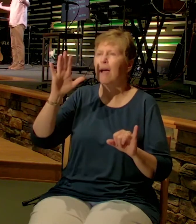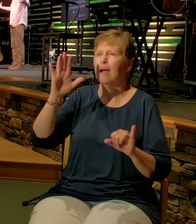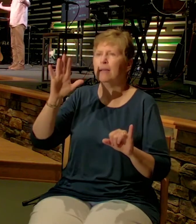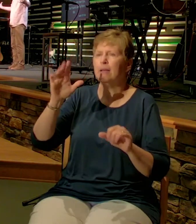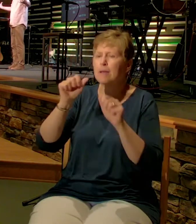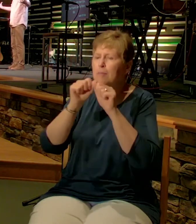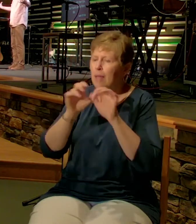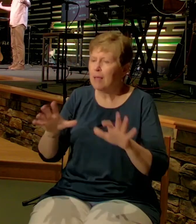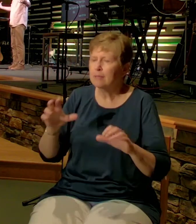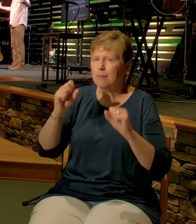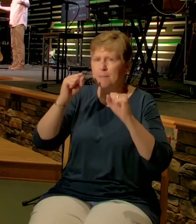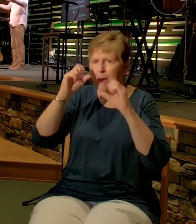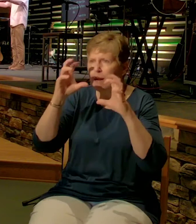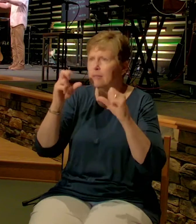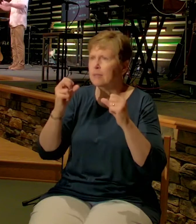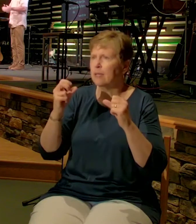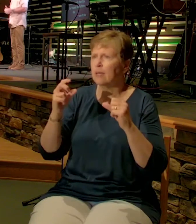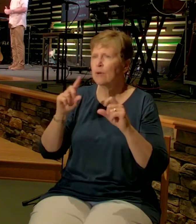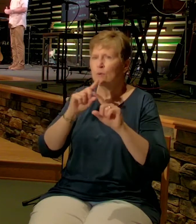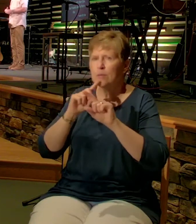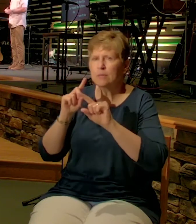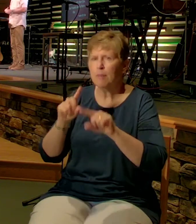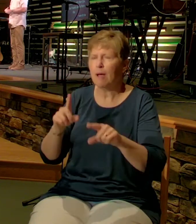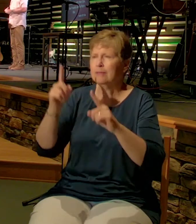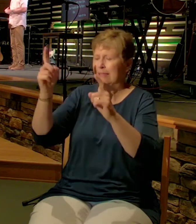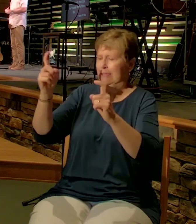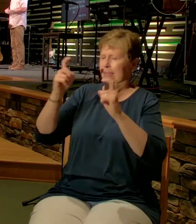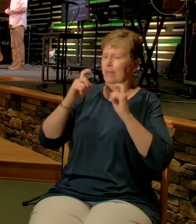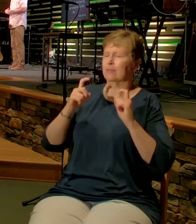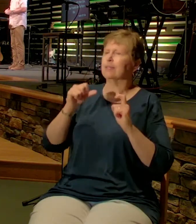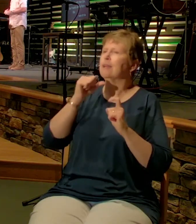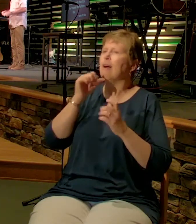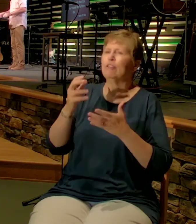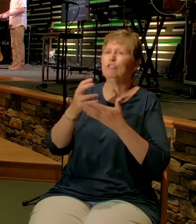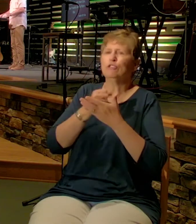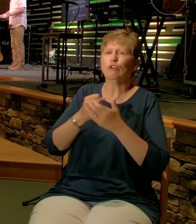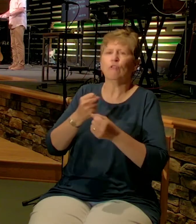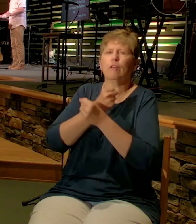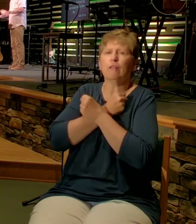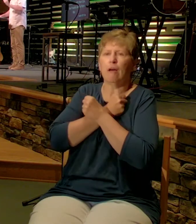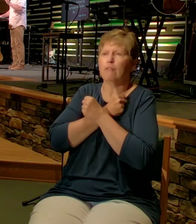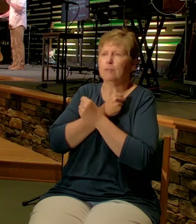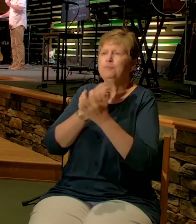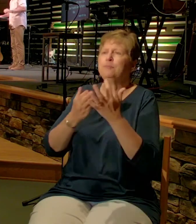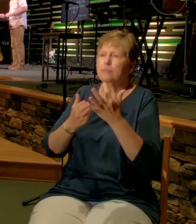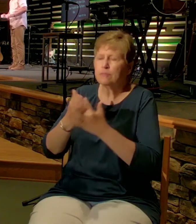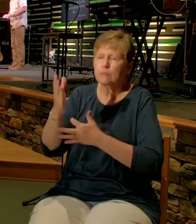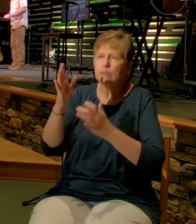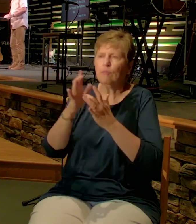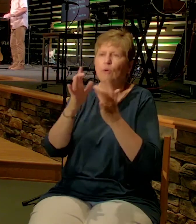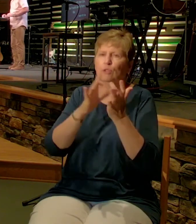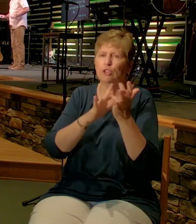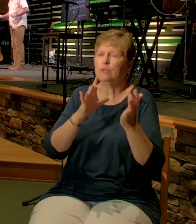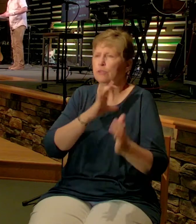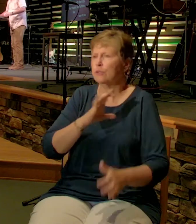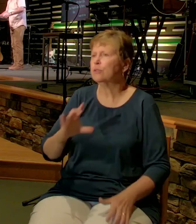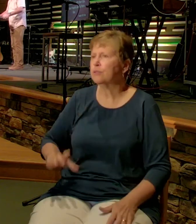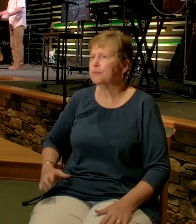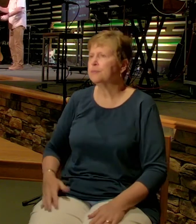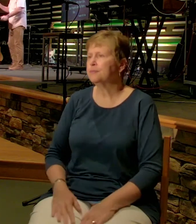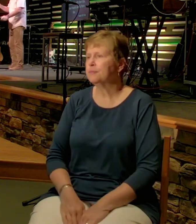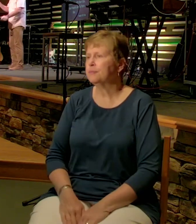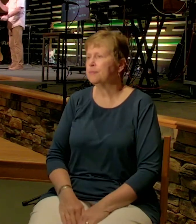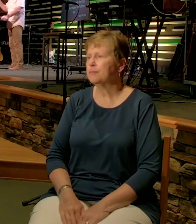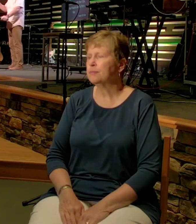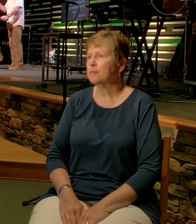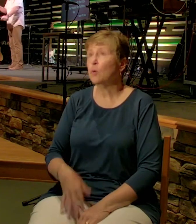response. He gives us His undeserved love in His Son Jesus. And so, I just want you to know that when God